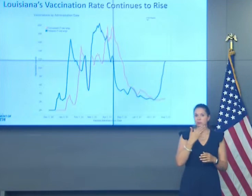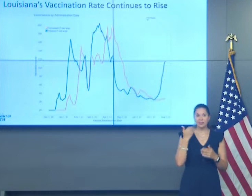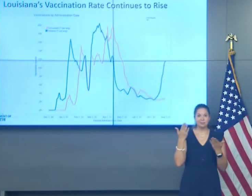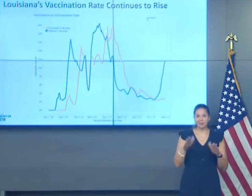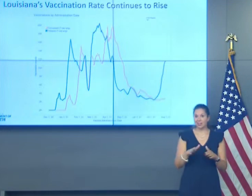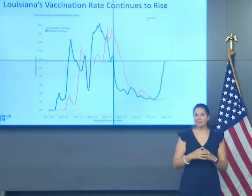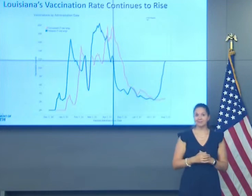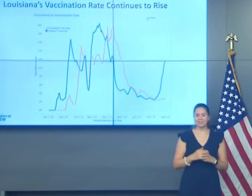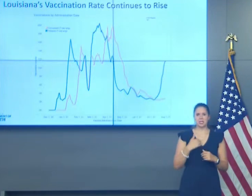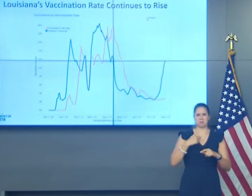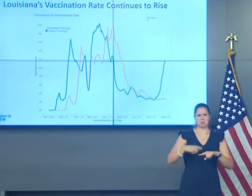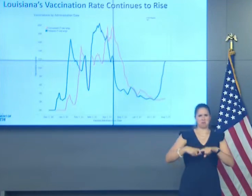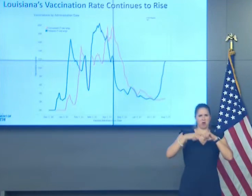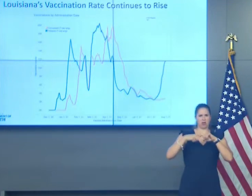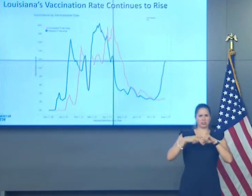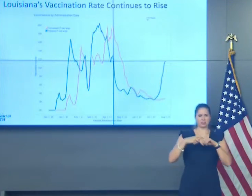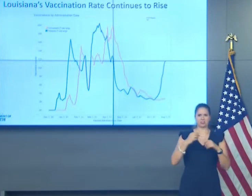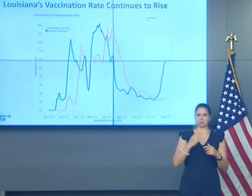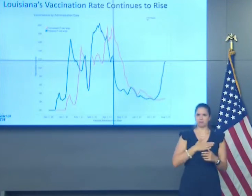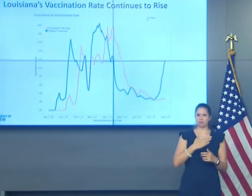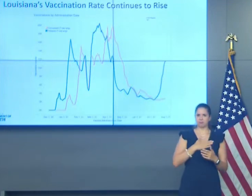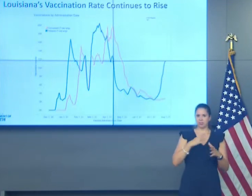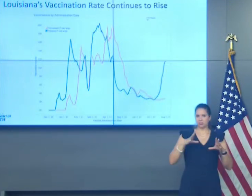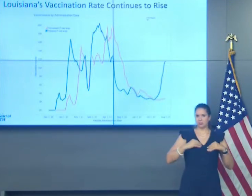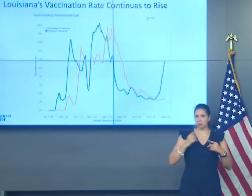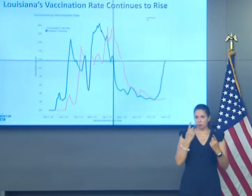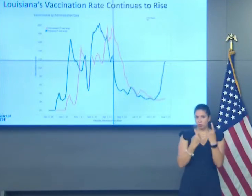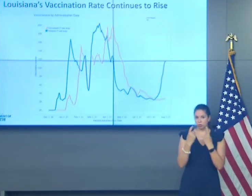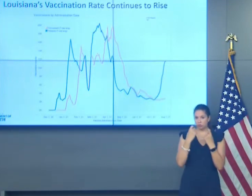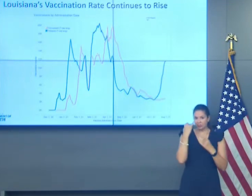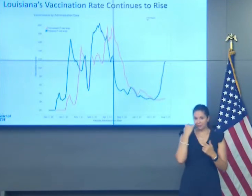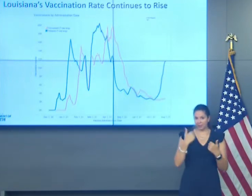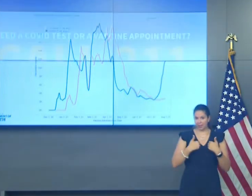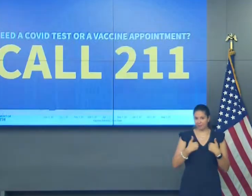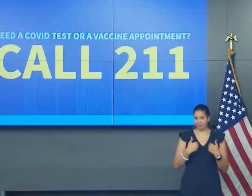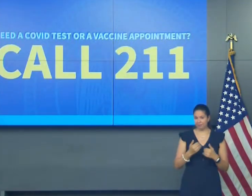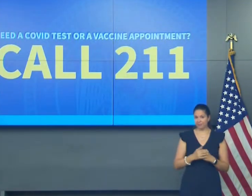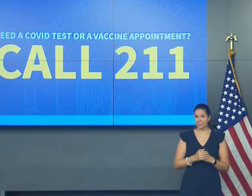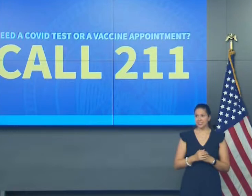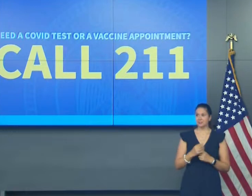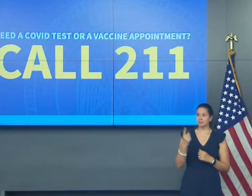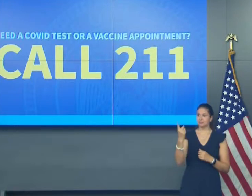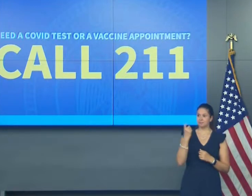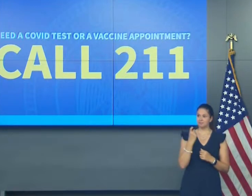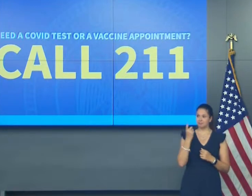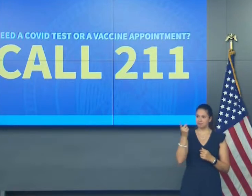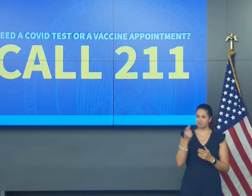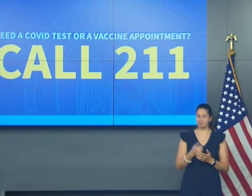I'm going to pause and be happy to take any questions if there are any. Yes, sir.